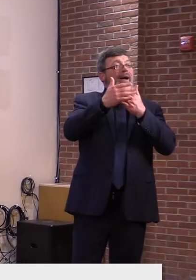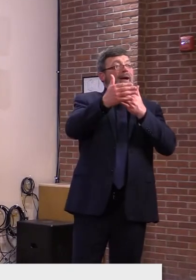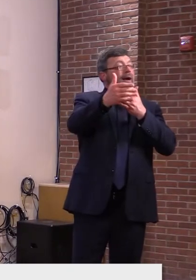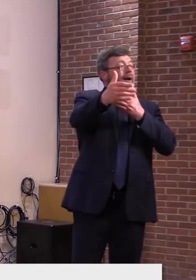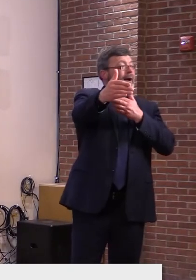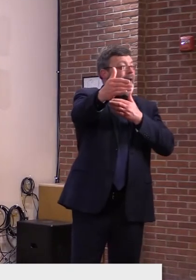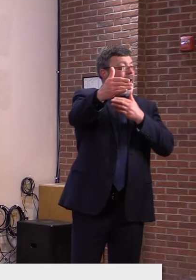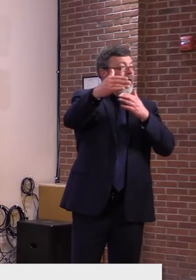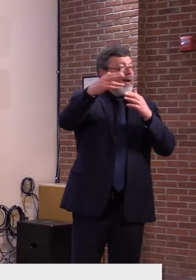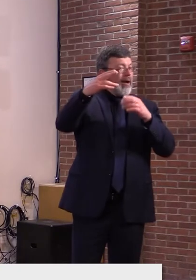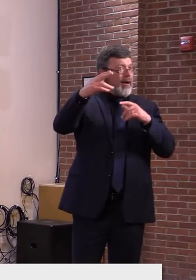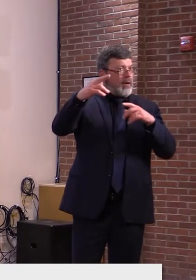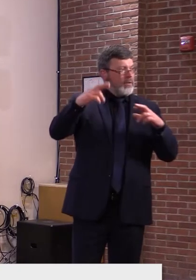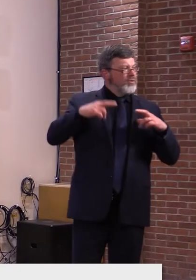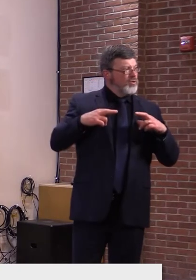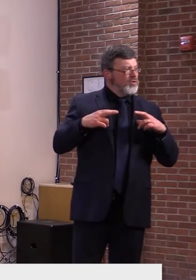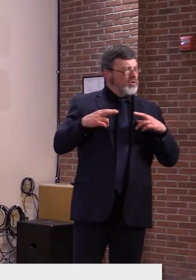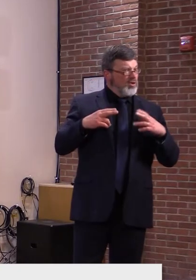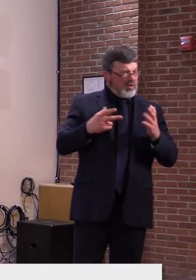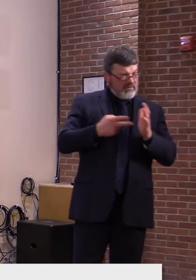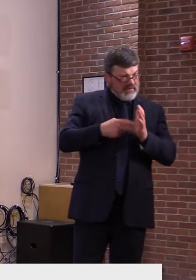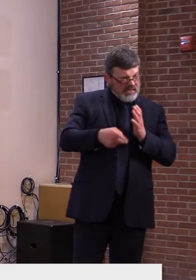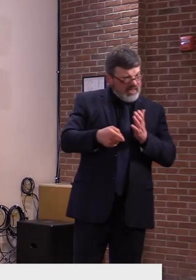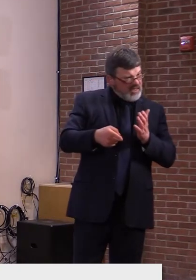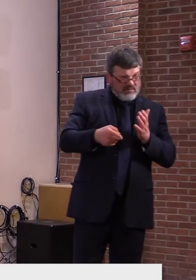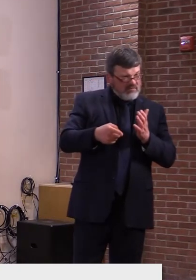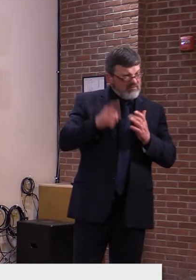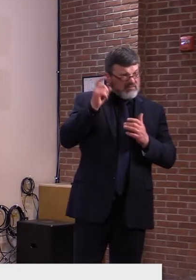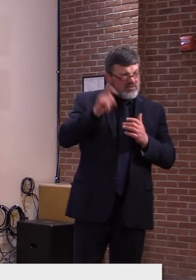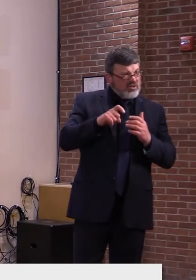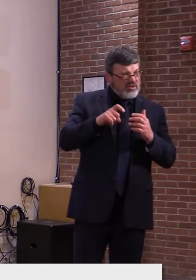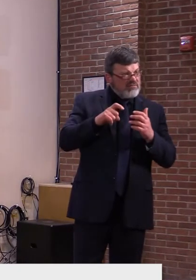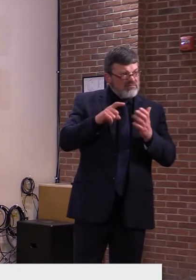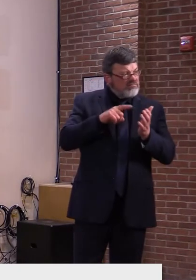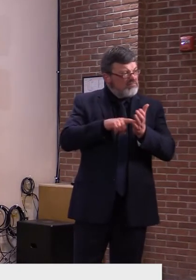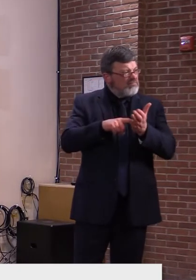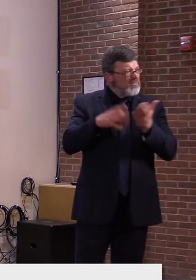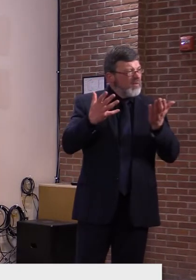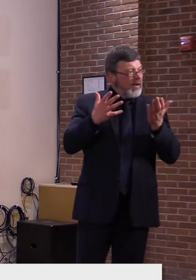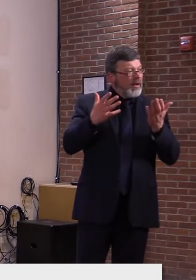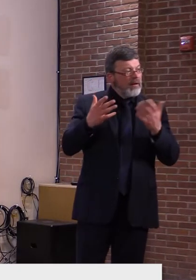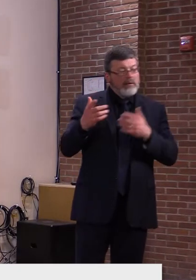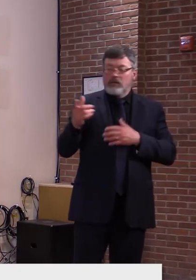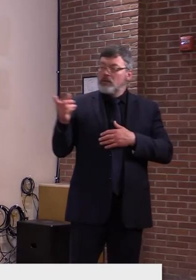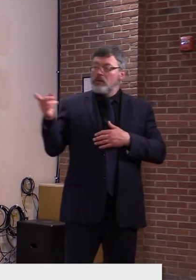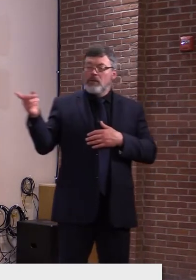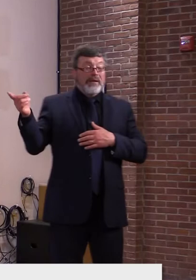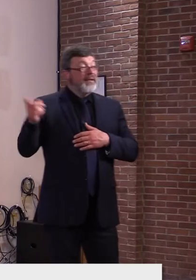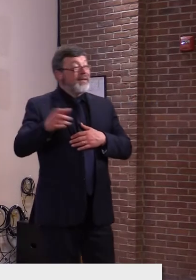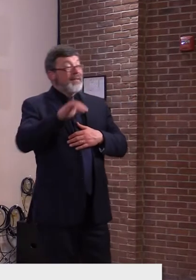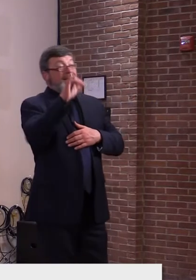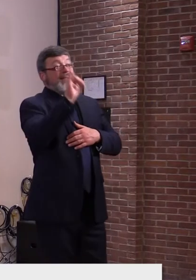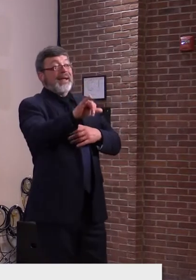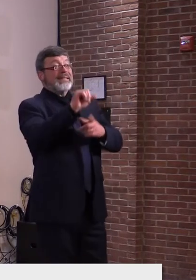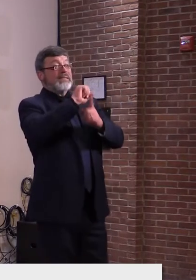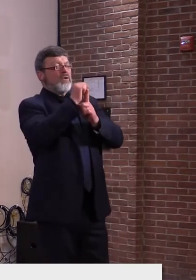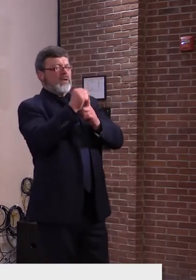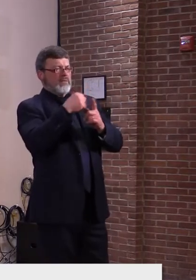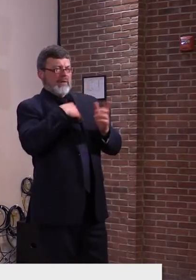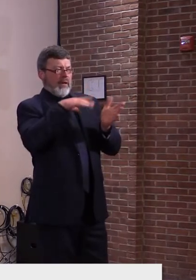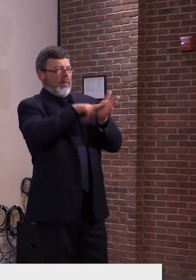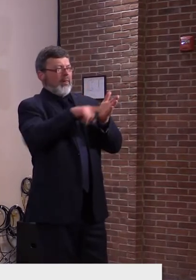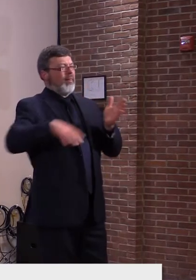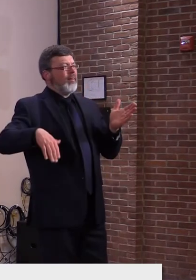been able to play that out? Tim, I haven't looked at that. I think that could be played out pretty